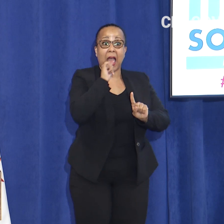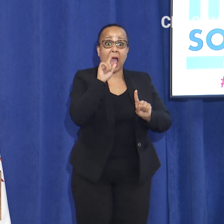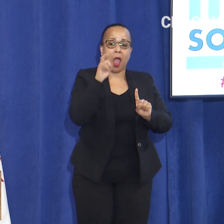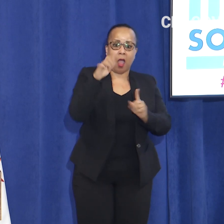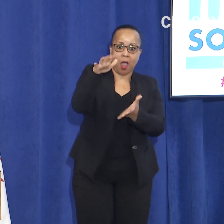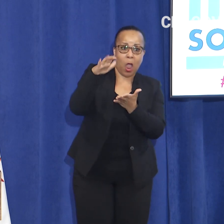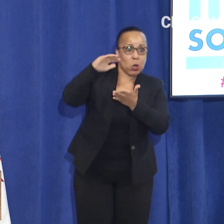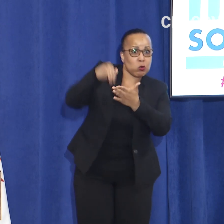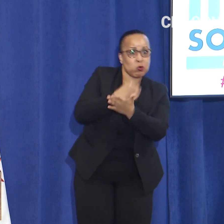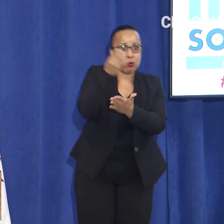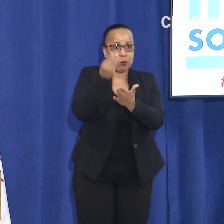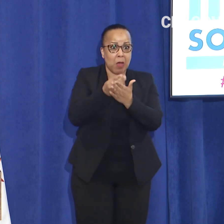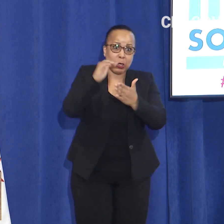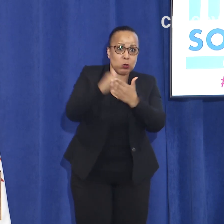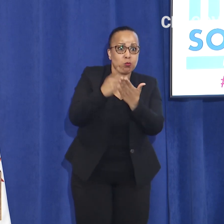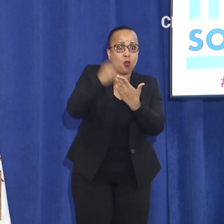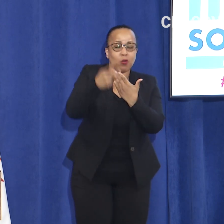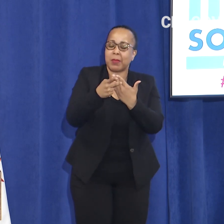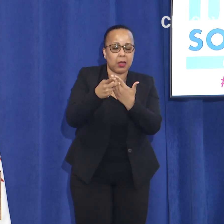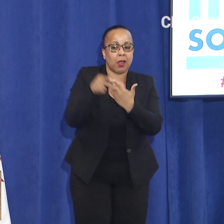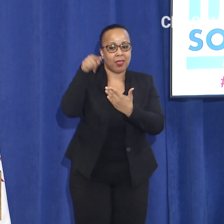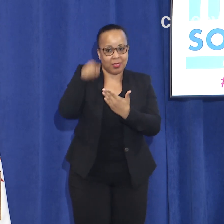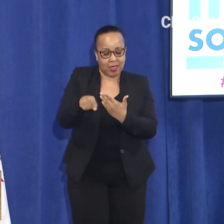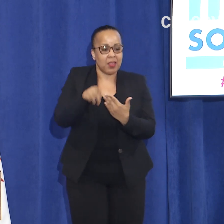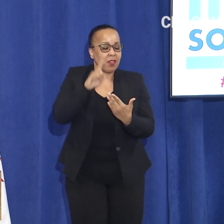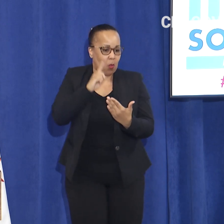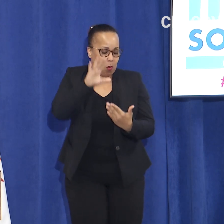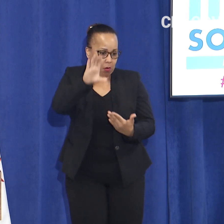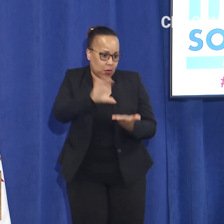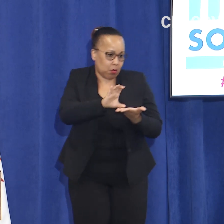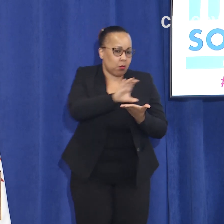money and new programming, to address COVID